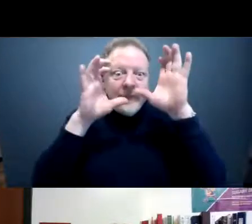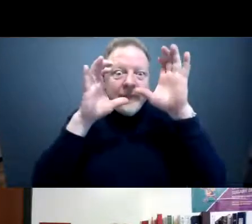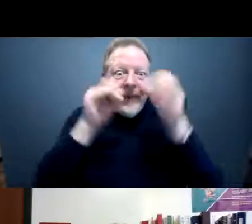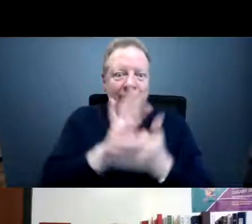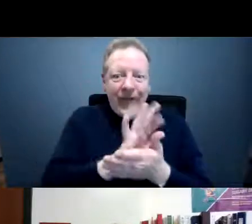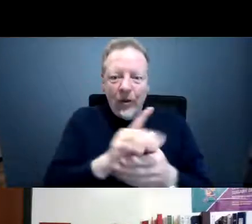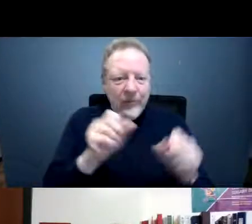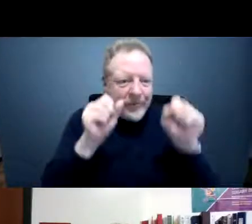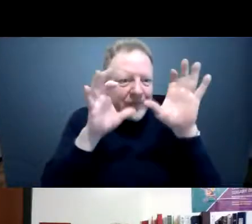especially.